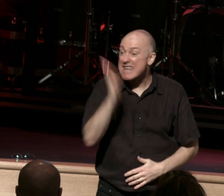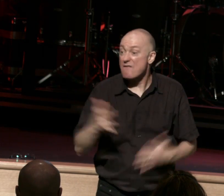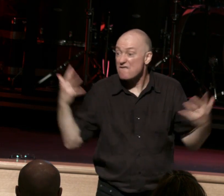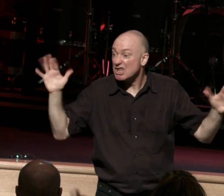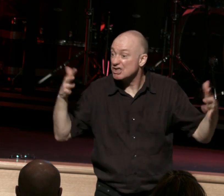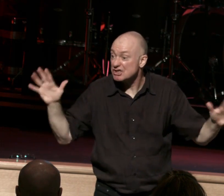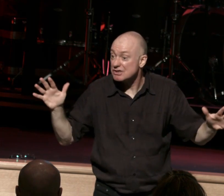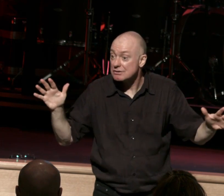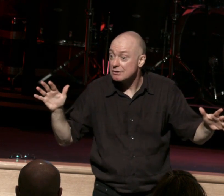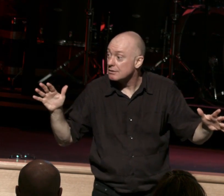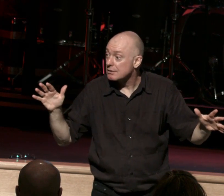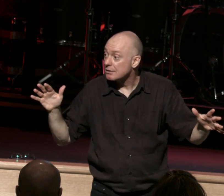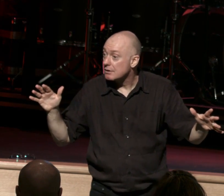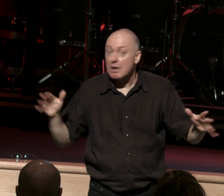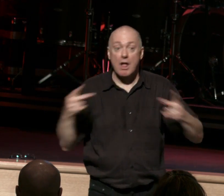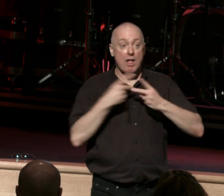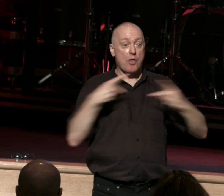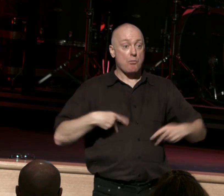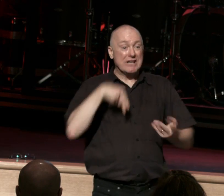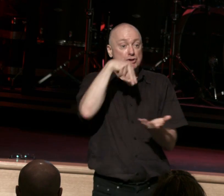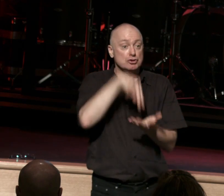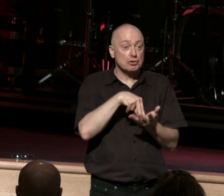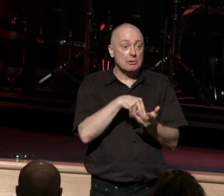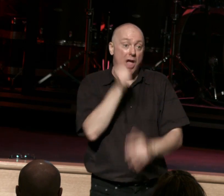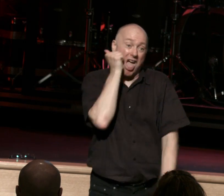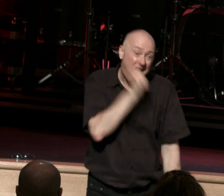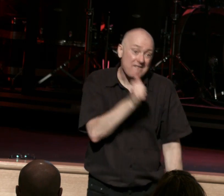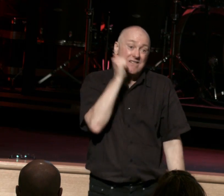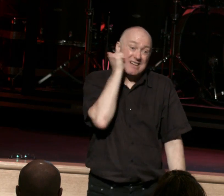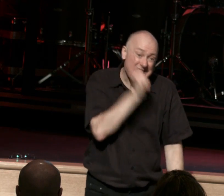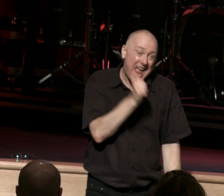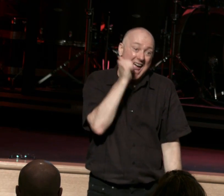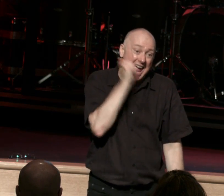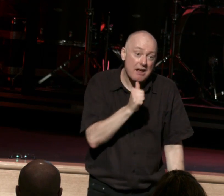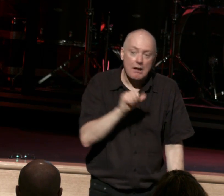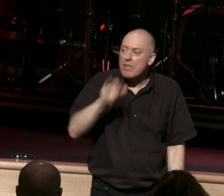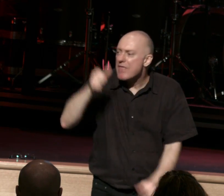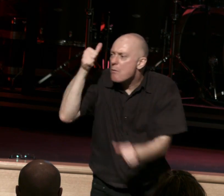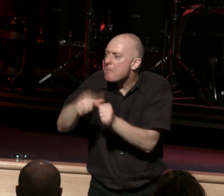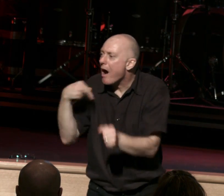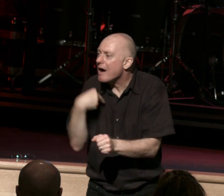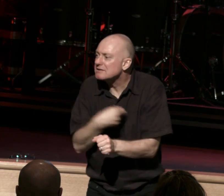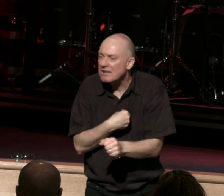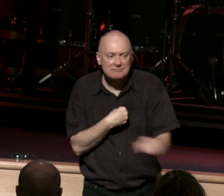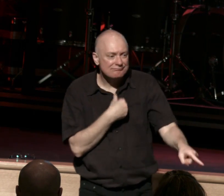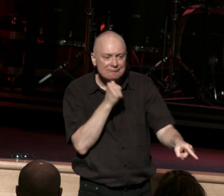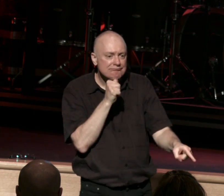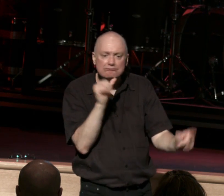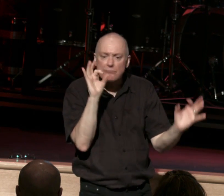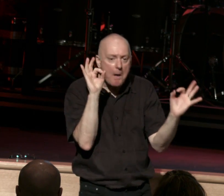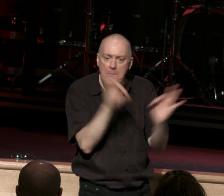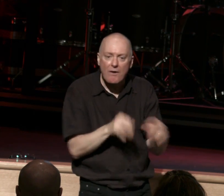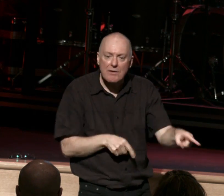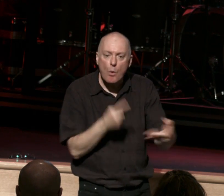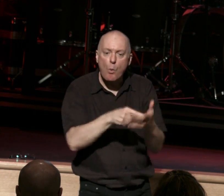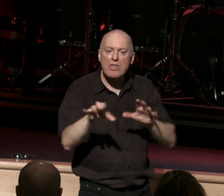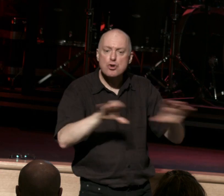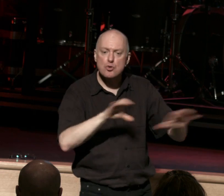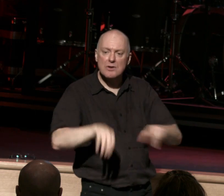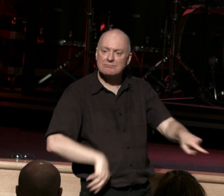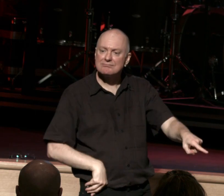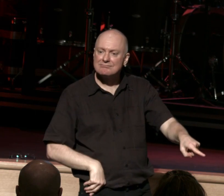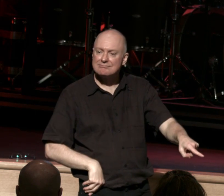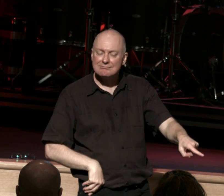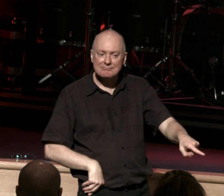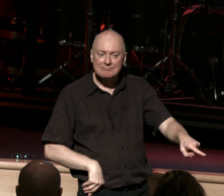was never completed. Hence, the priest stood daily as a reminder of the imperfection of what